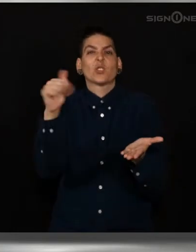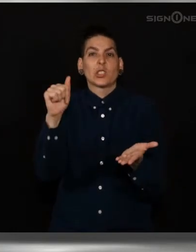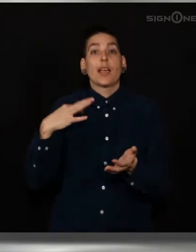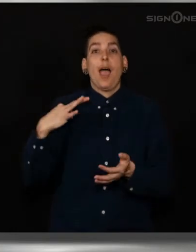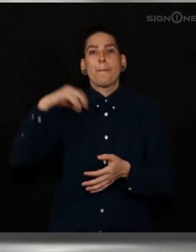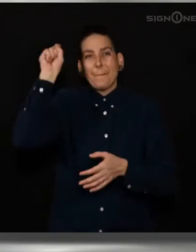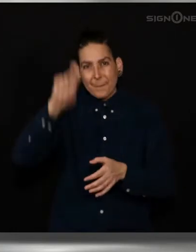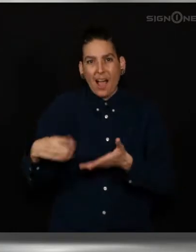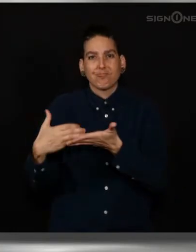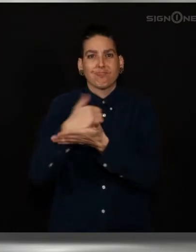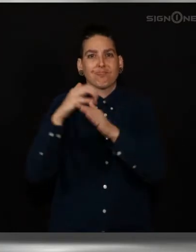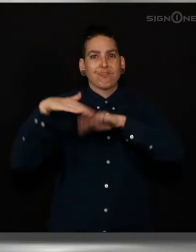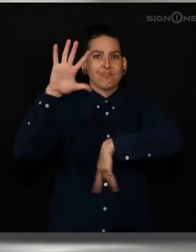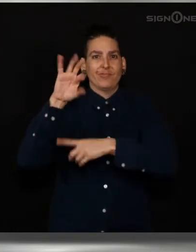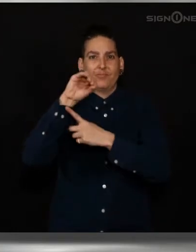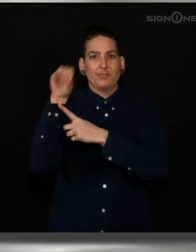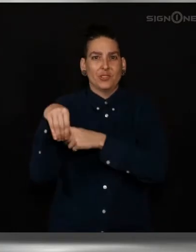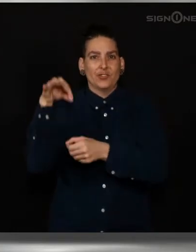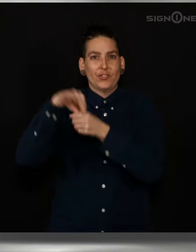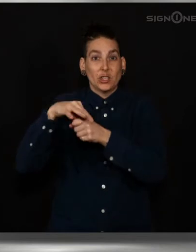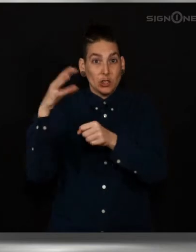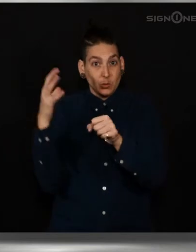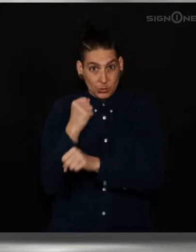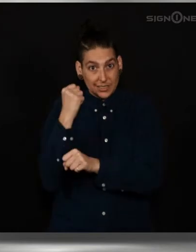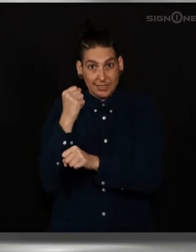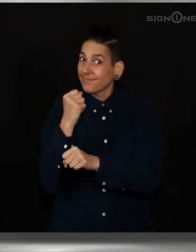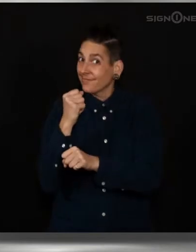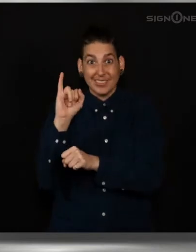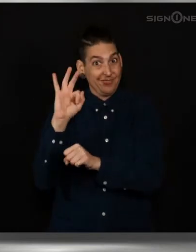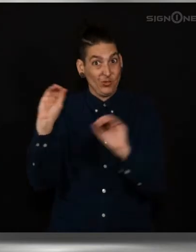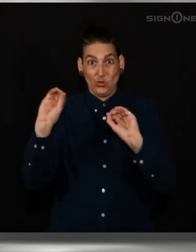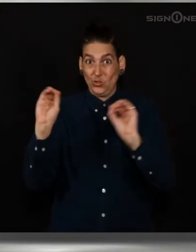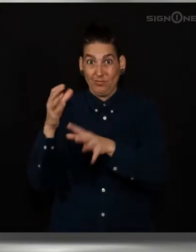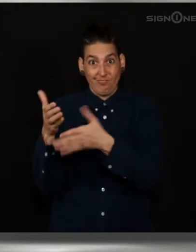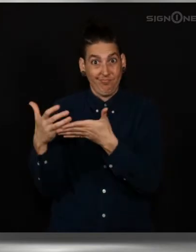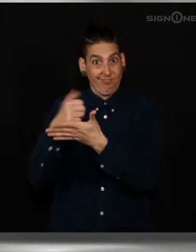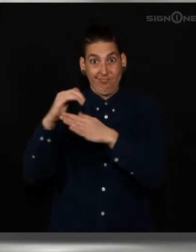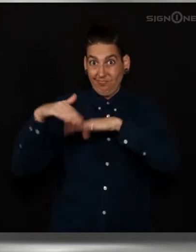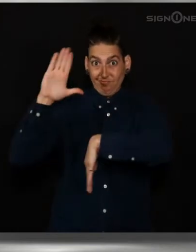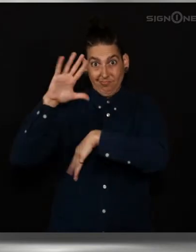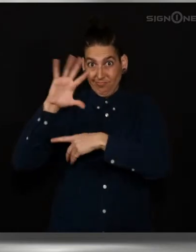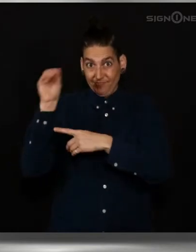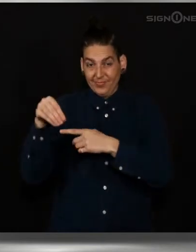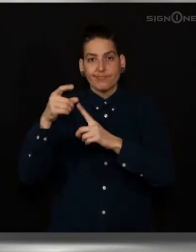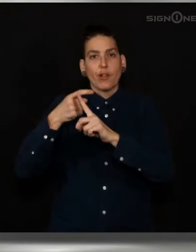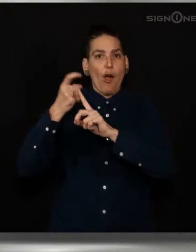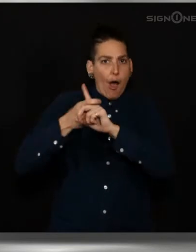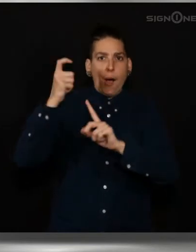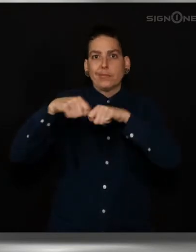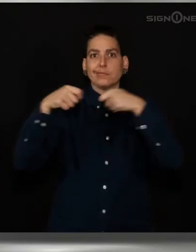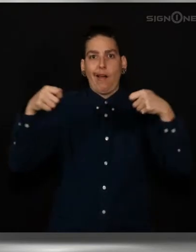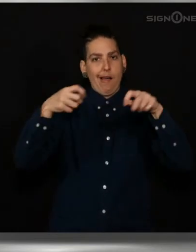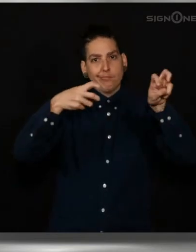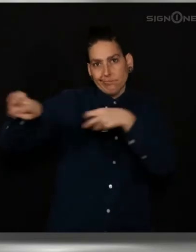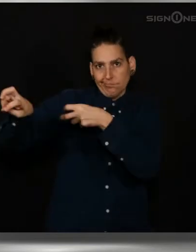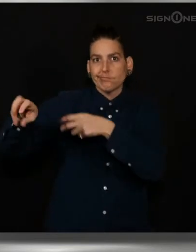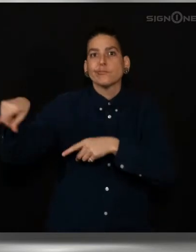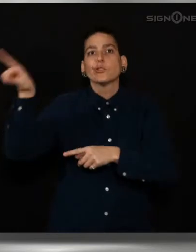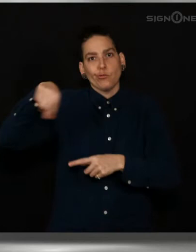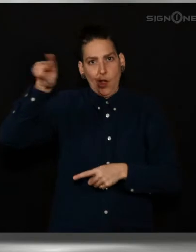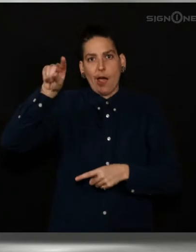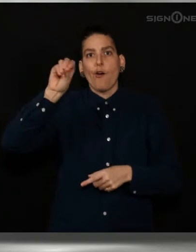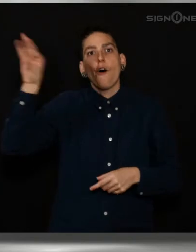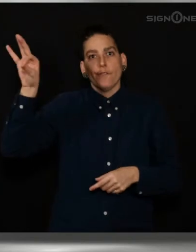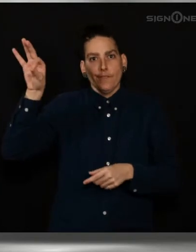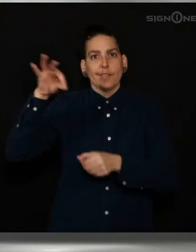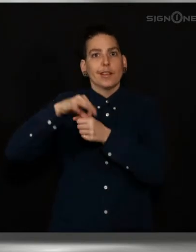wins 50%, there is another election, like a tiebreaker, to determine the winner. We understand that figuring out the